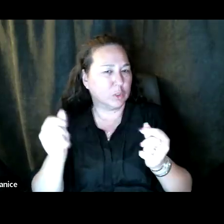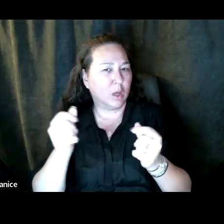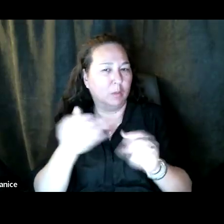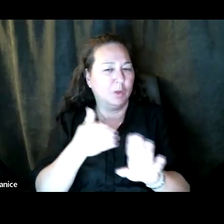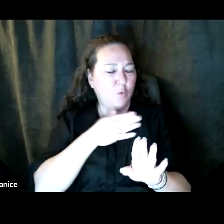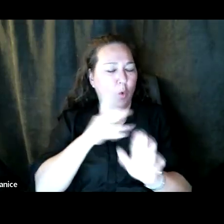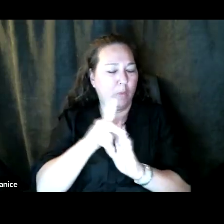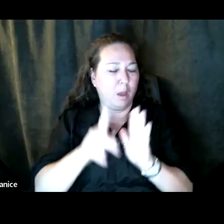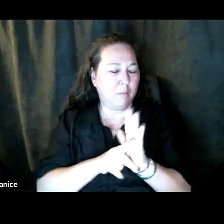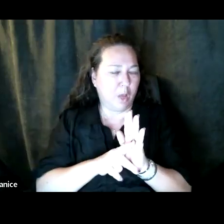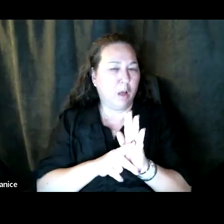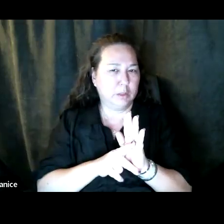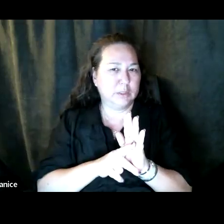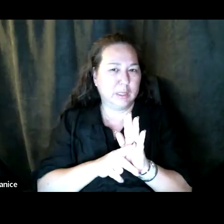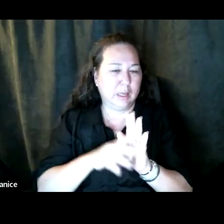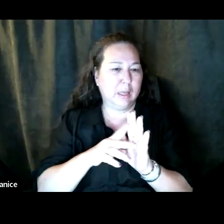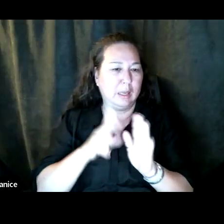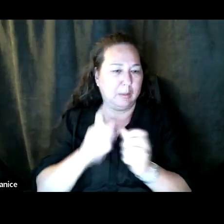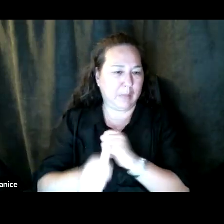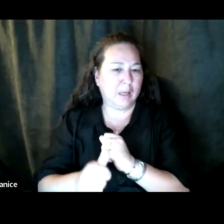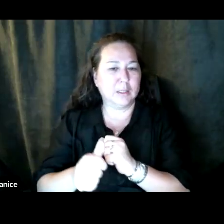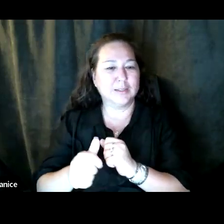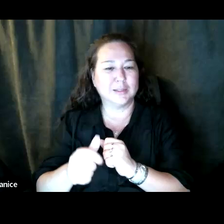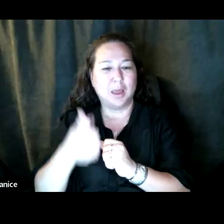ends up being the only option. Thank you very much. Thank you.